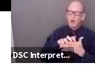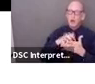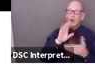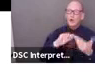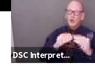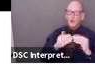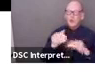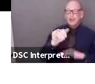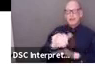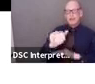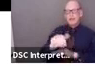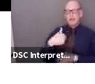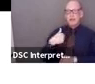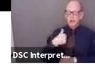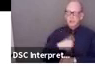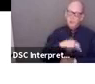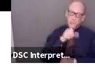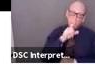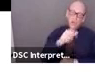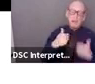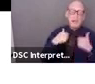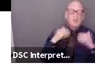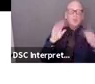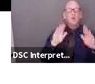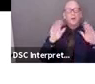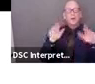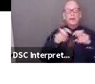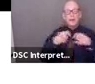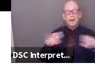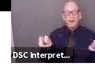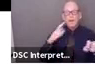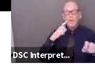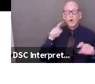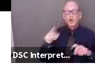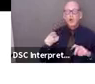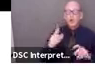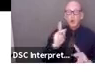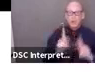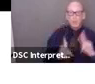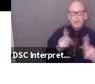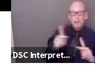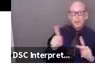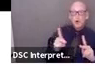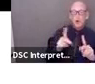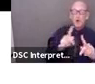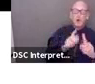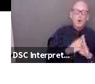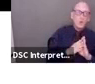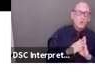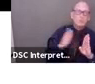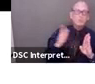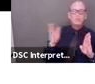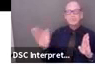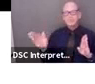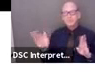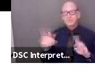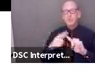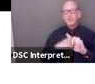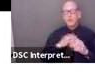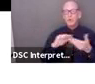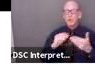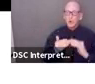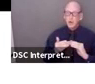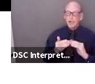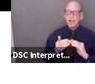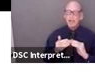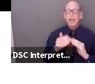we really have a great panel for you. We've got some folks from a wide range of walks in our community. And so I'm just